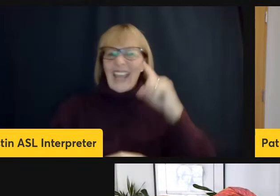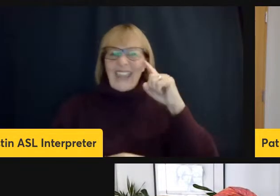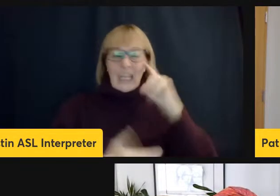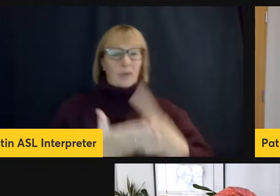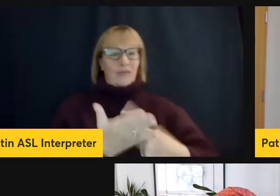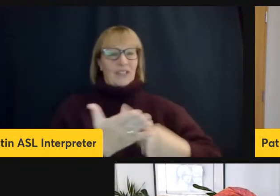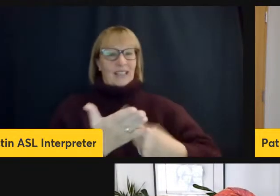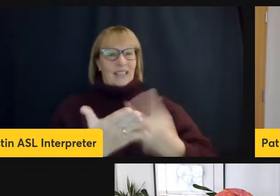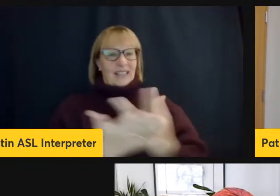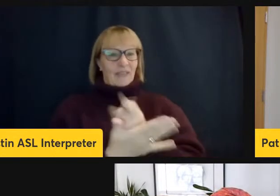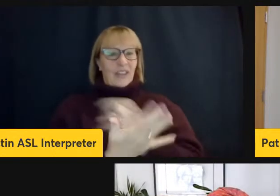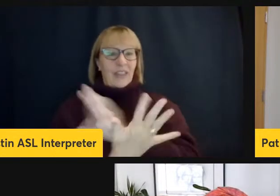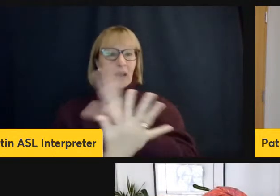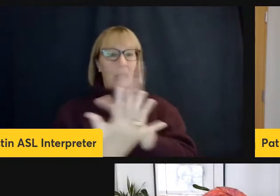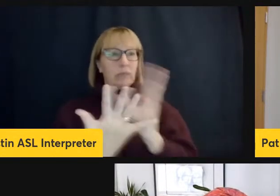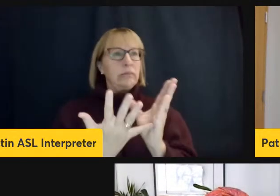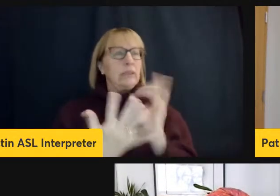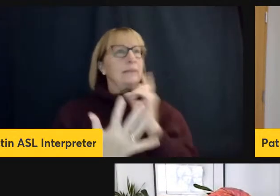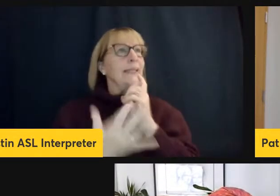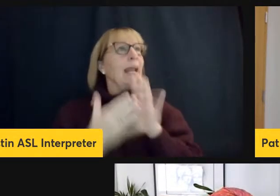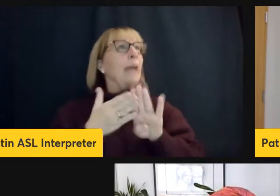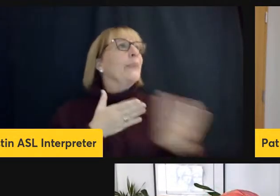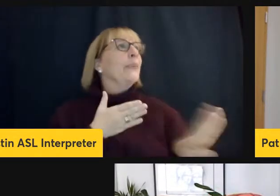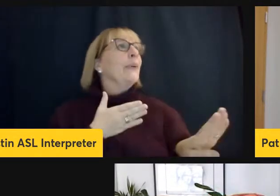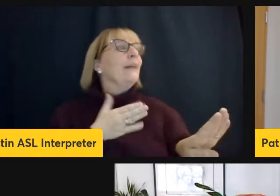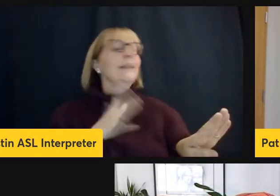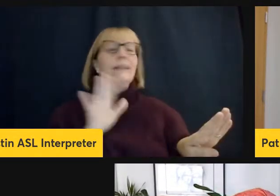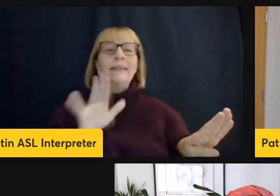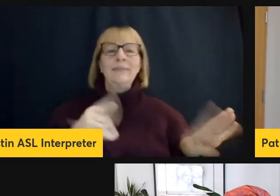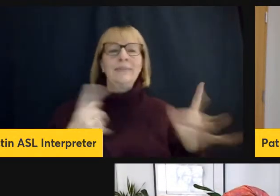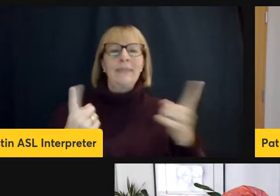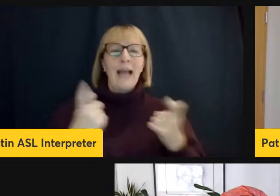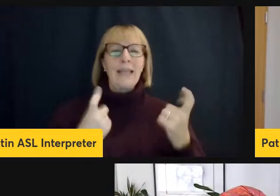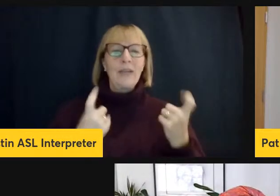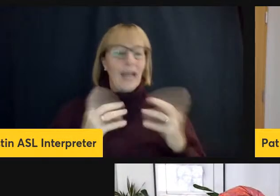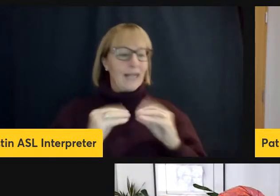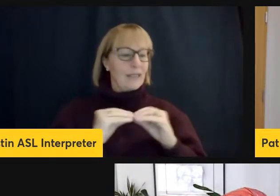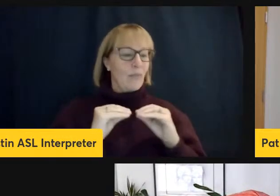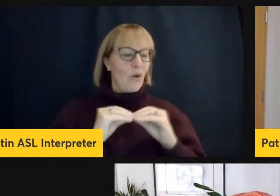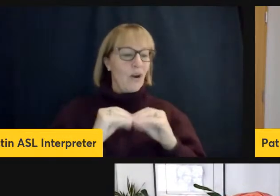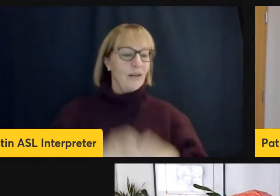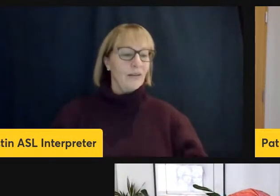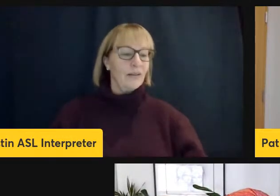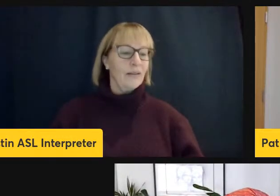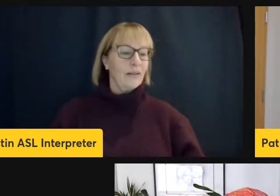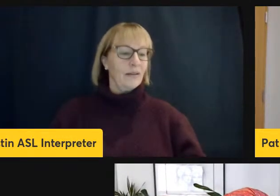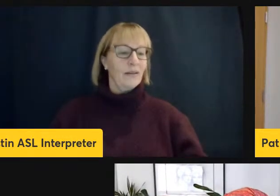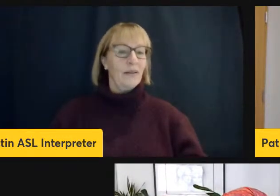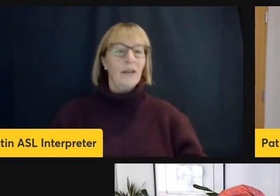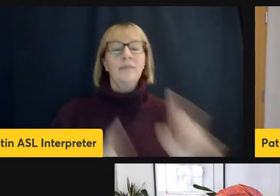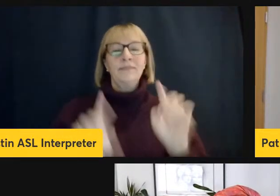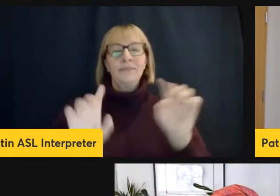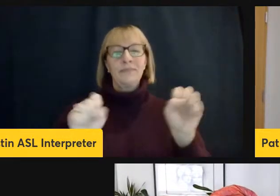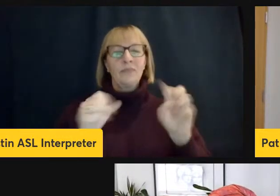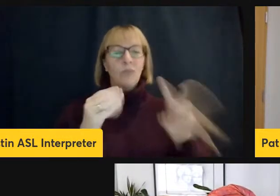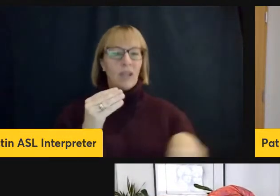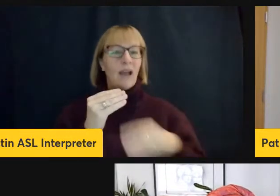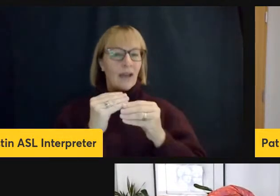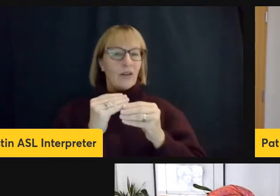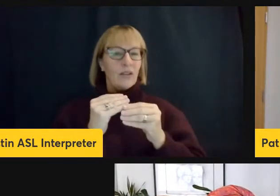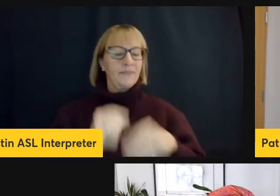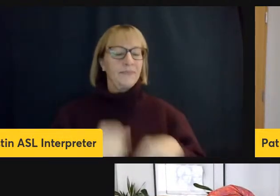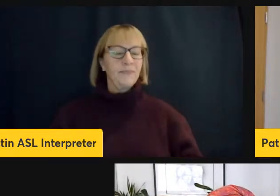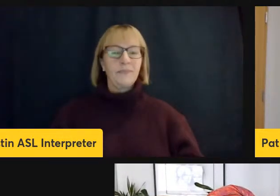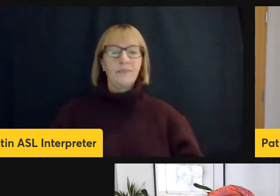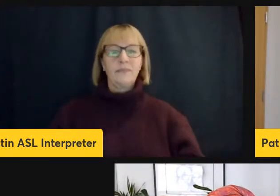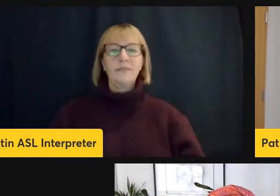anything I've left out, feel free to ask another question. Yeah, maybe there's a little bit of an add-on here, because you actually